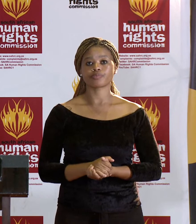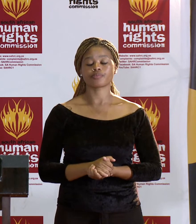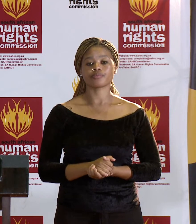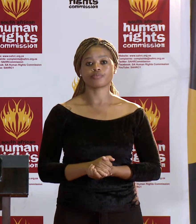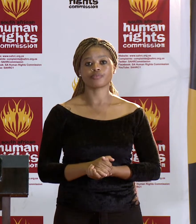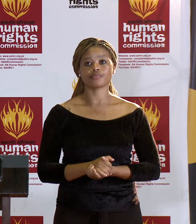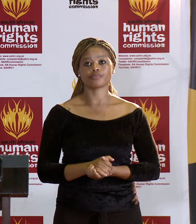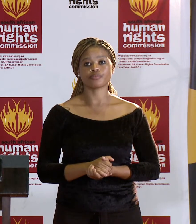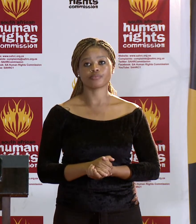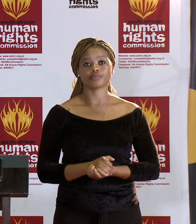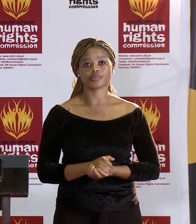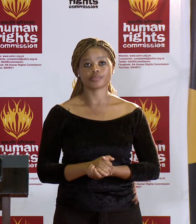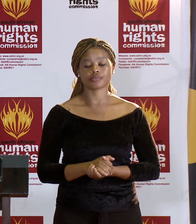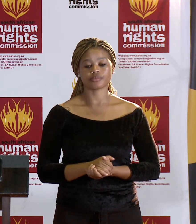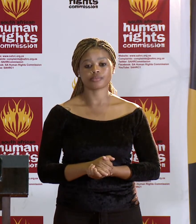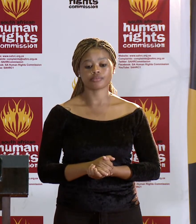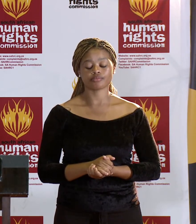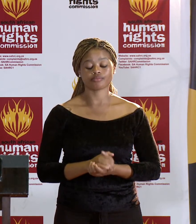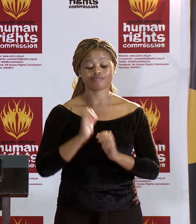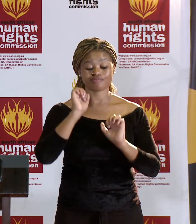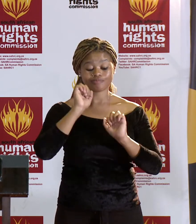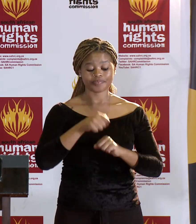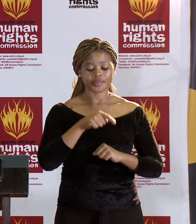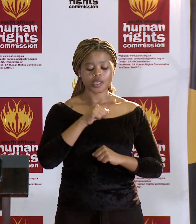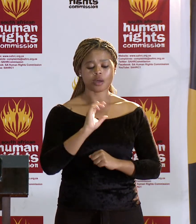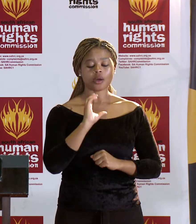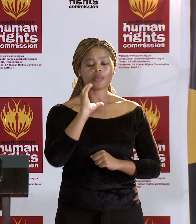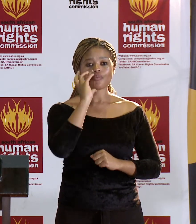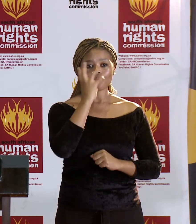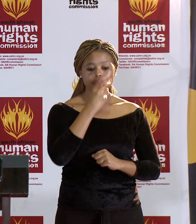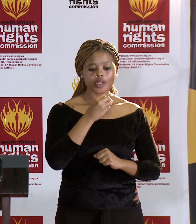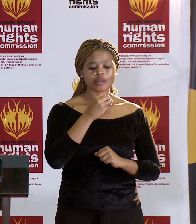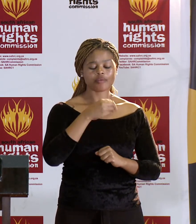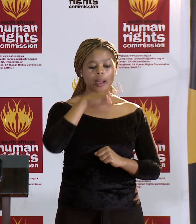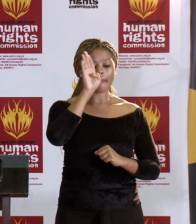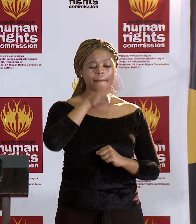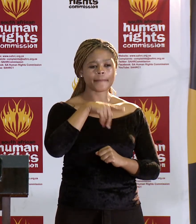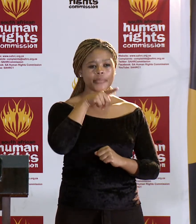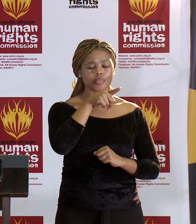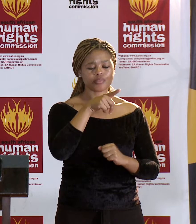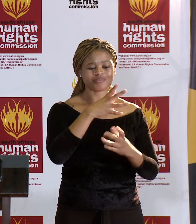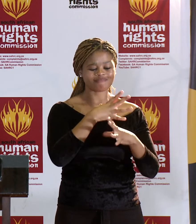It is, in fact, the most beautiful painting you have ever seen.